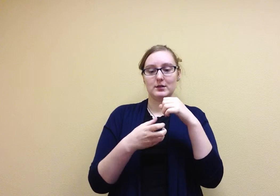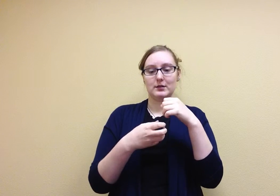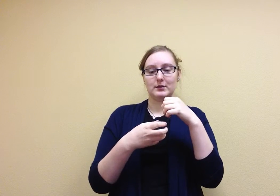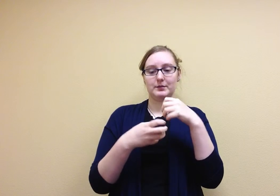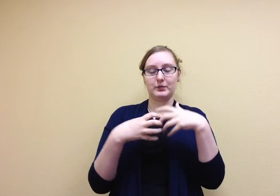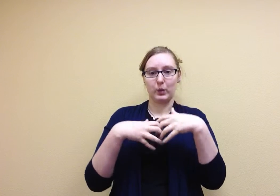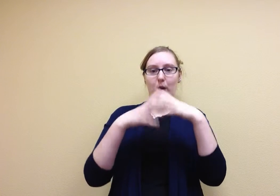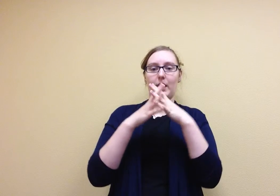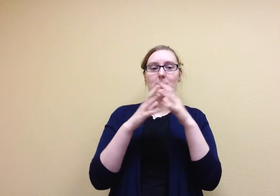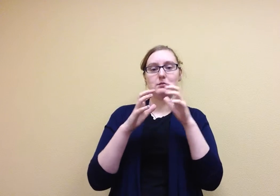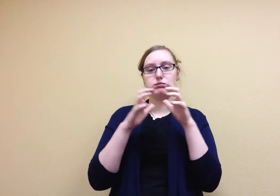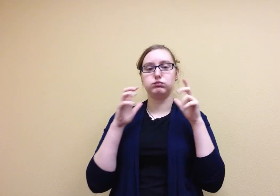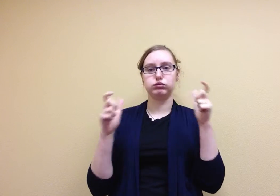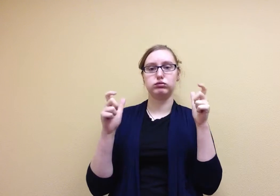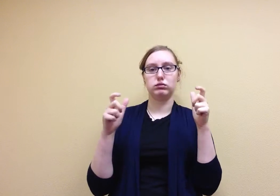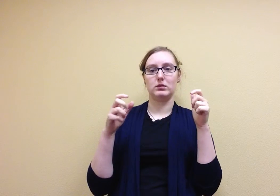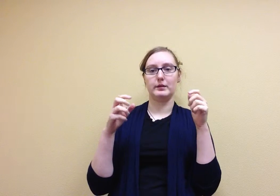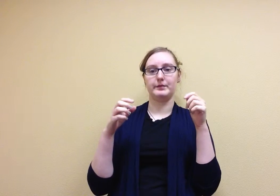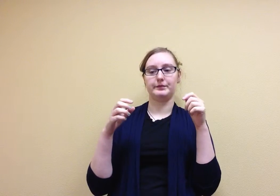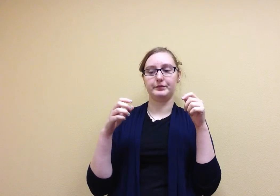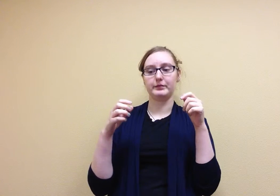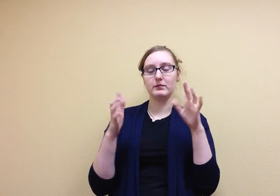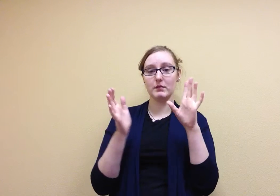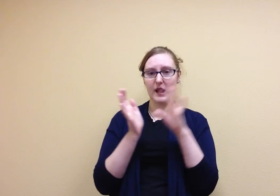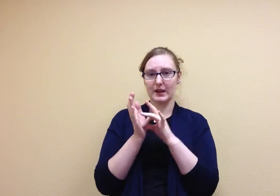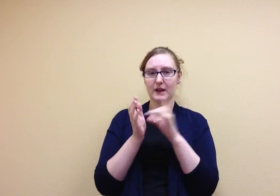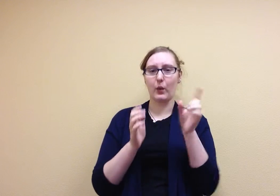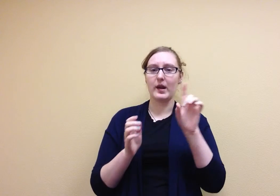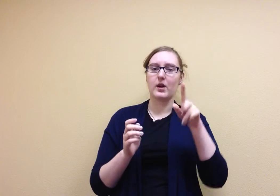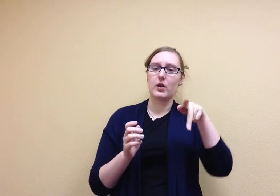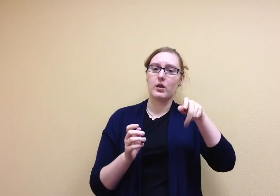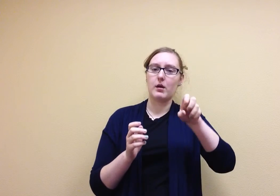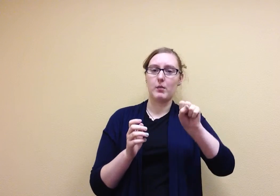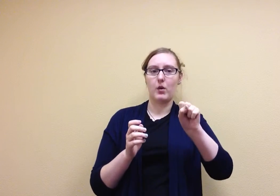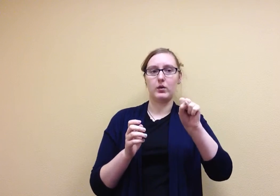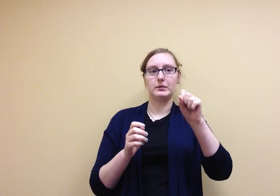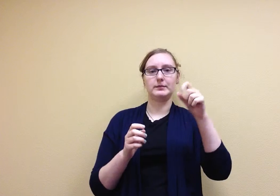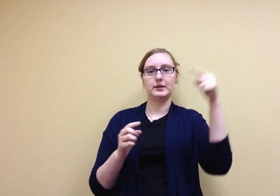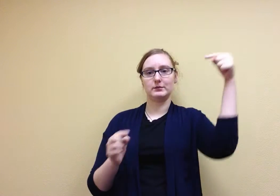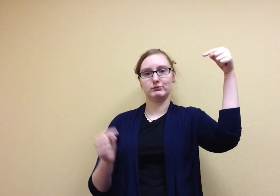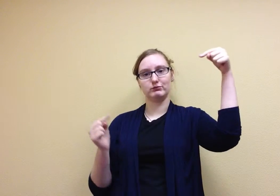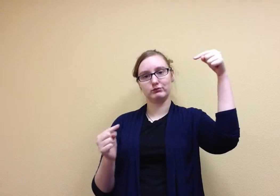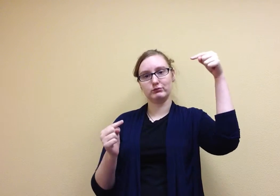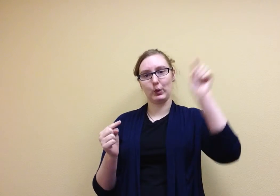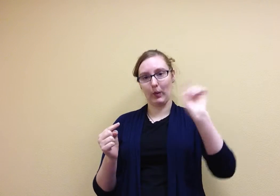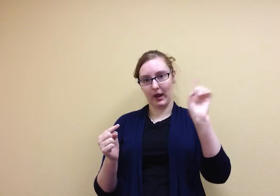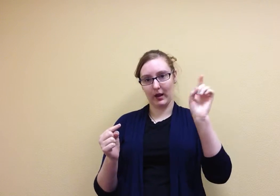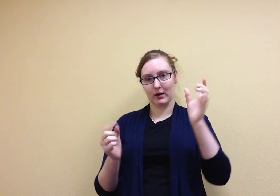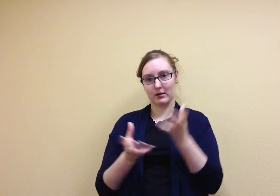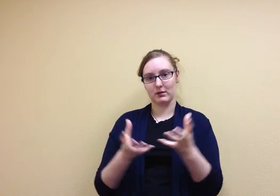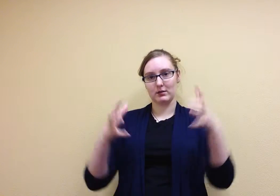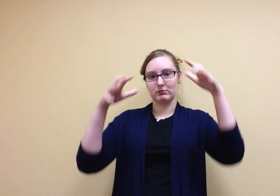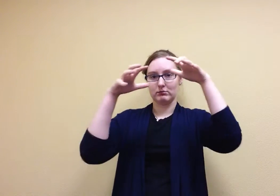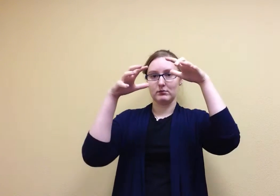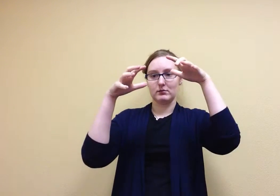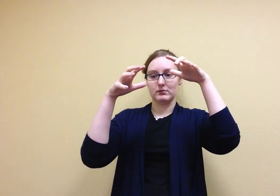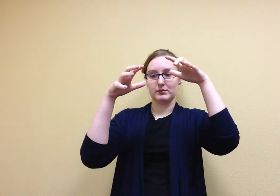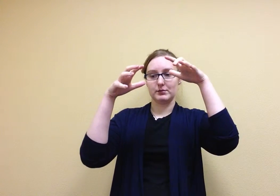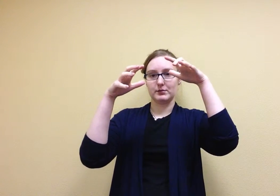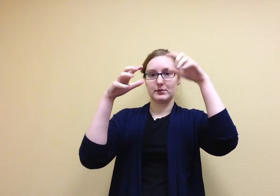the poles? Where are the poles of this gigantic magnet? Where are they, Felicity? Sure, the top